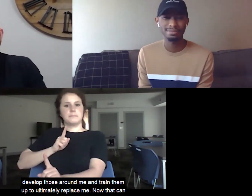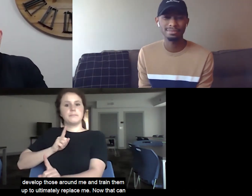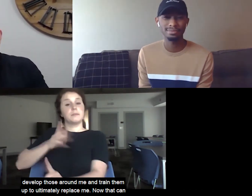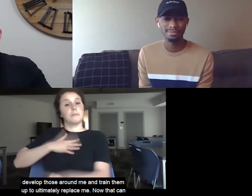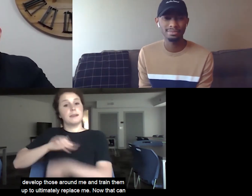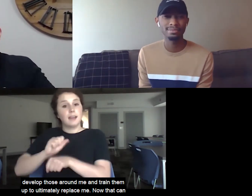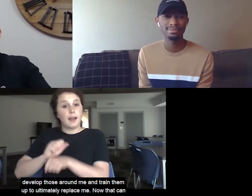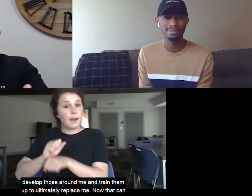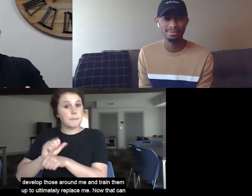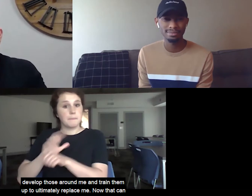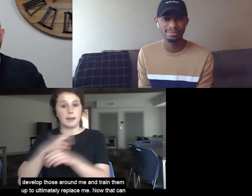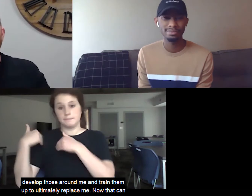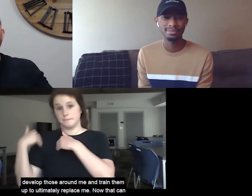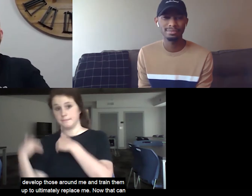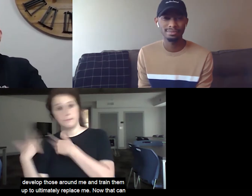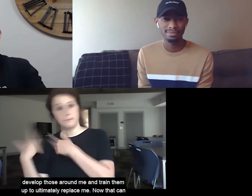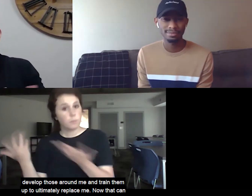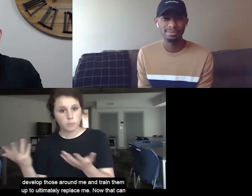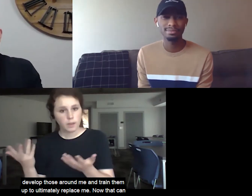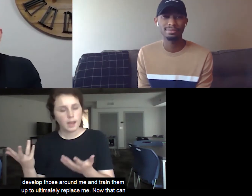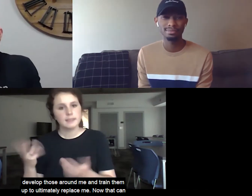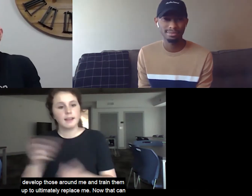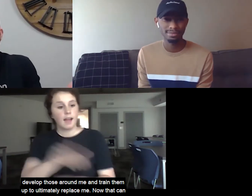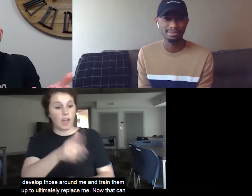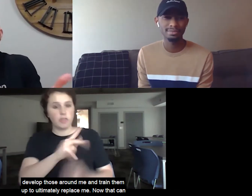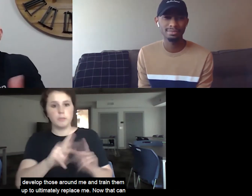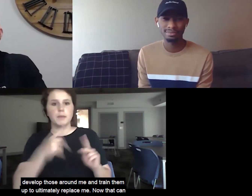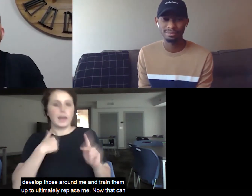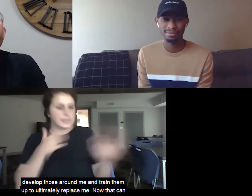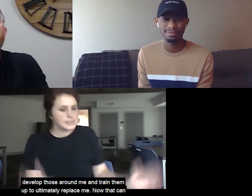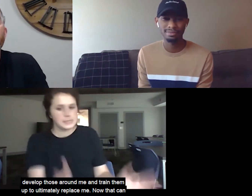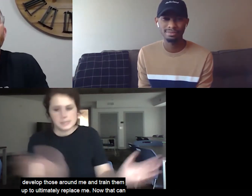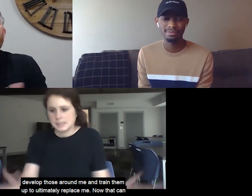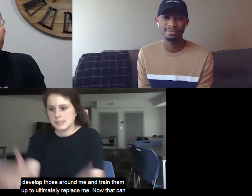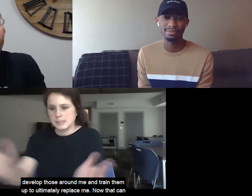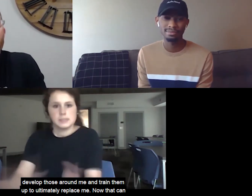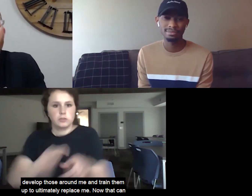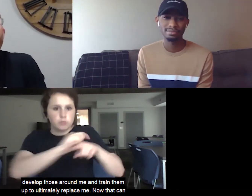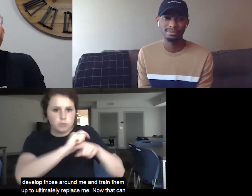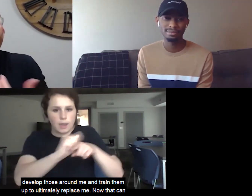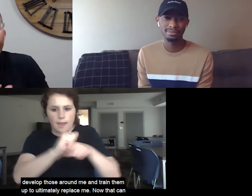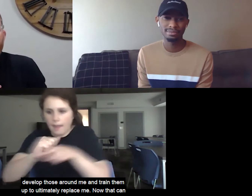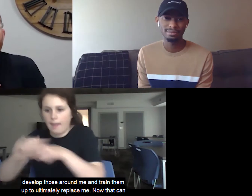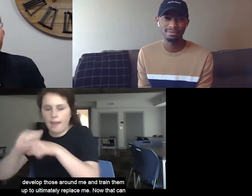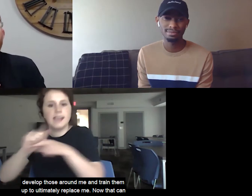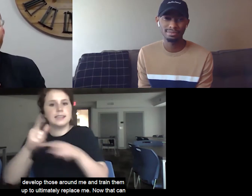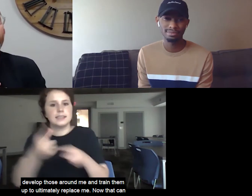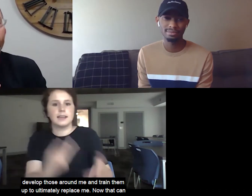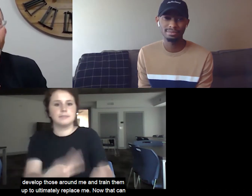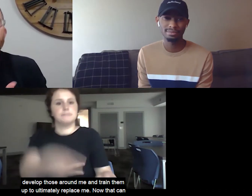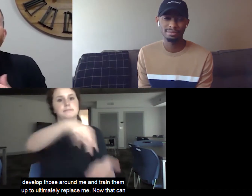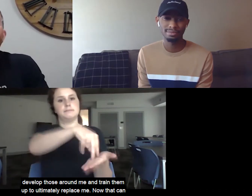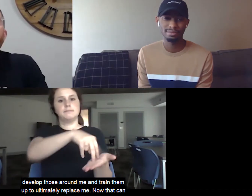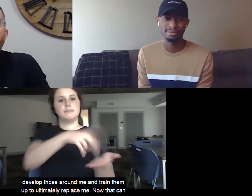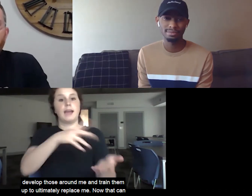to develop those around me and train them up to ultimately replace